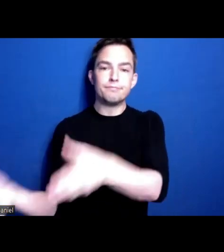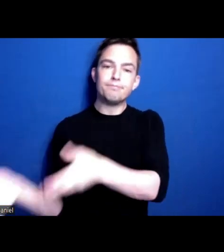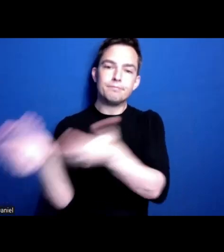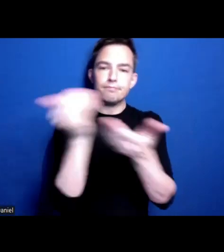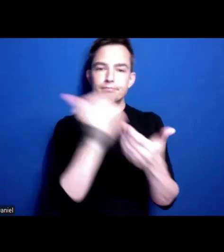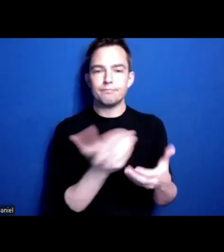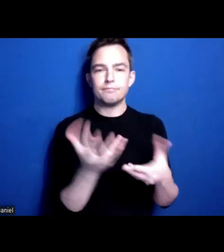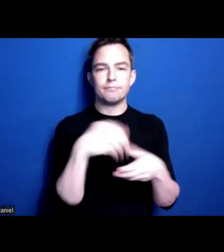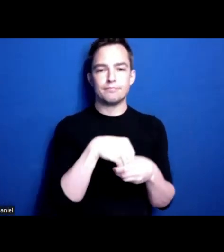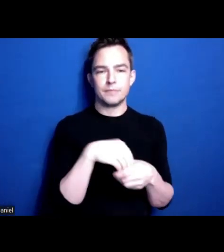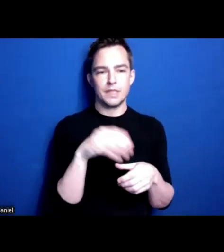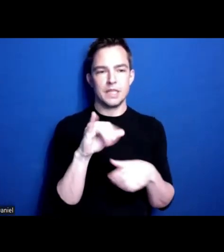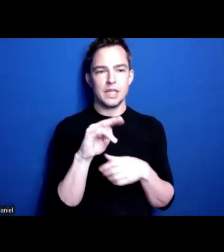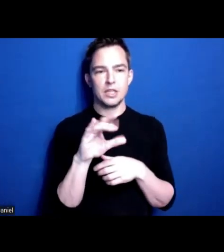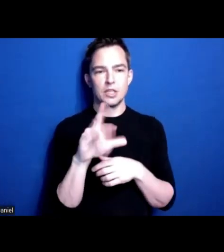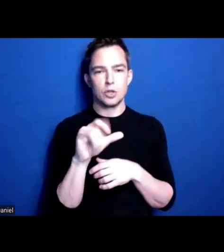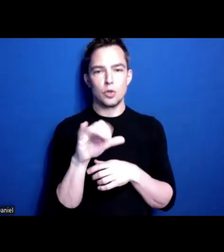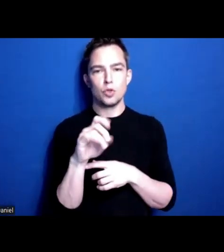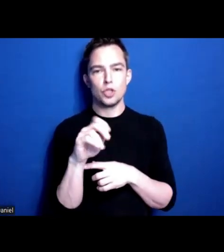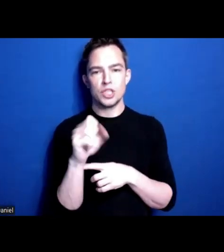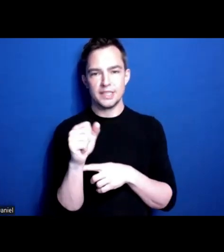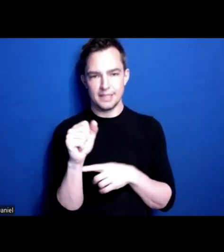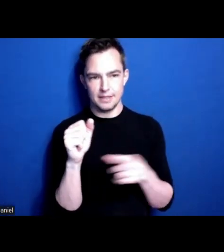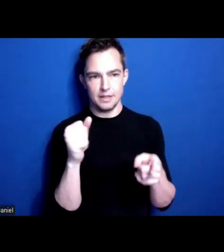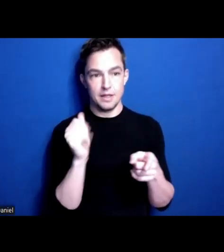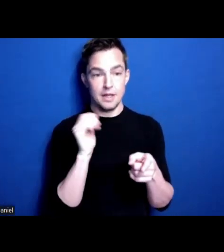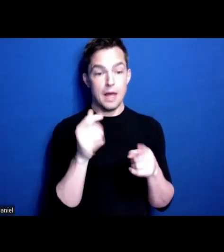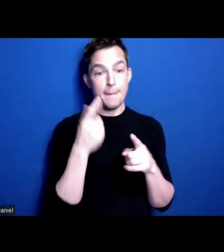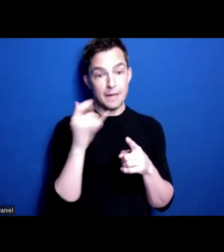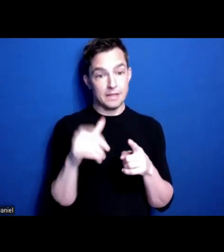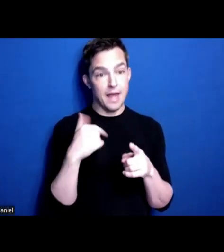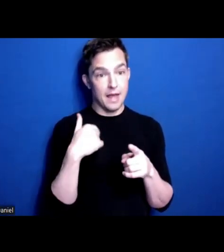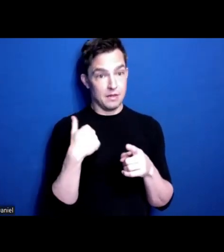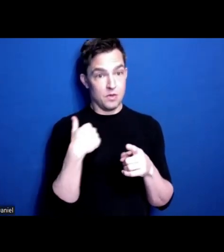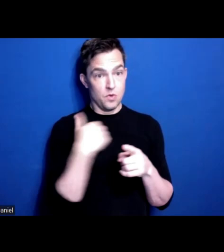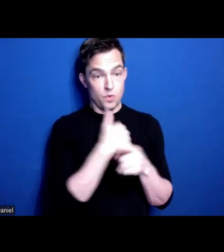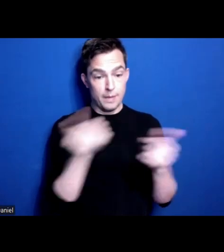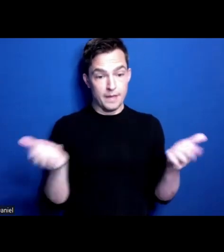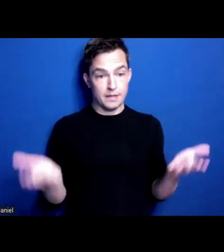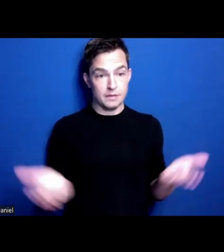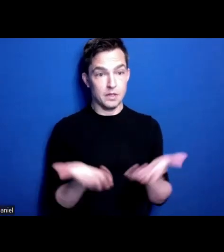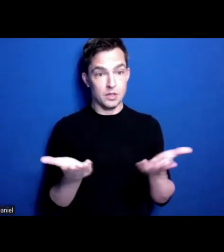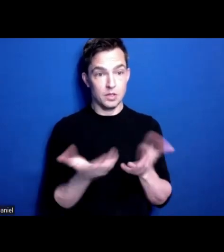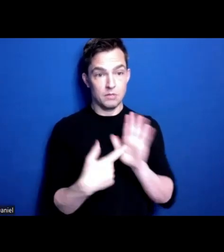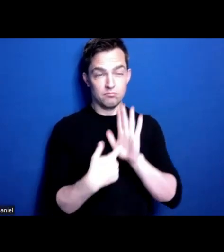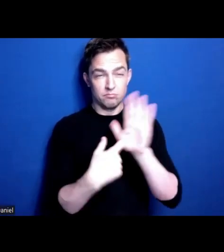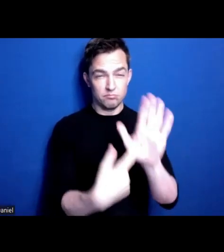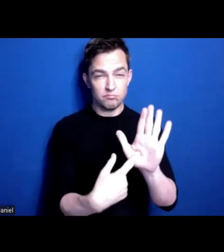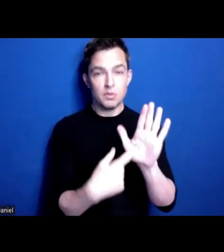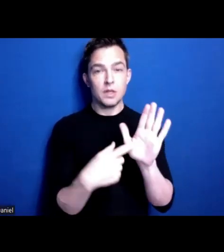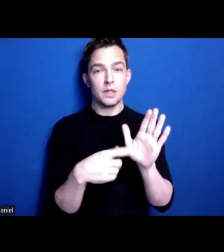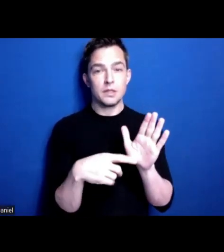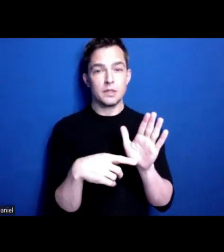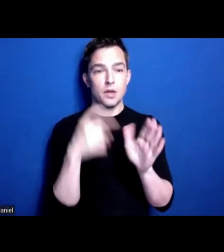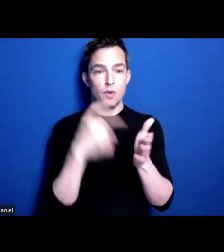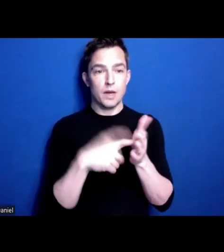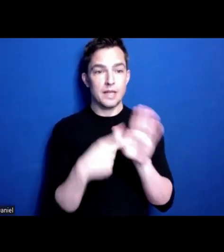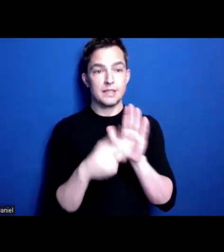And as inclusions, our presence comes to represent or signify the difference within